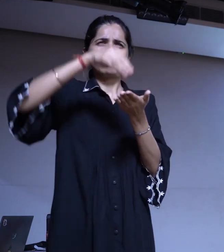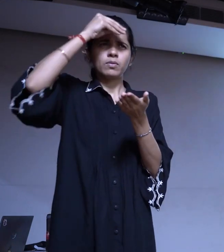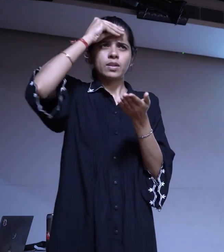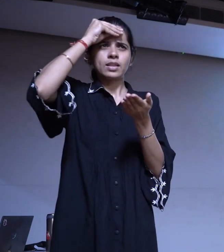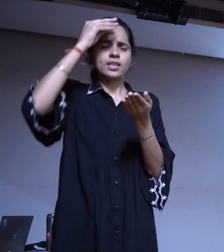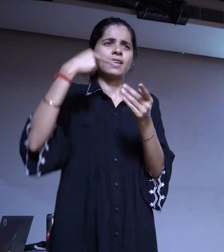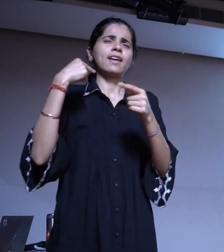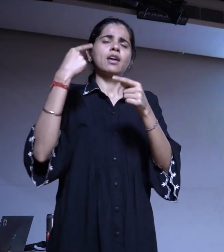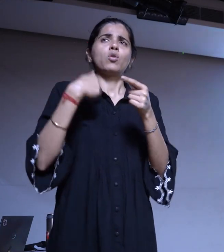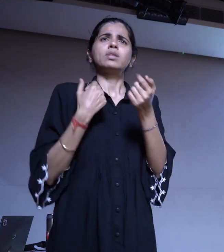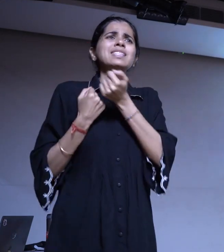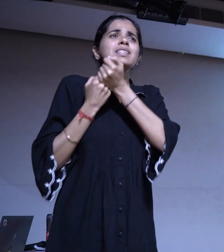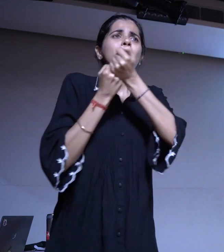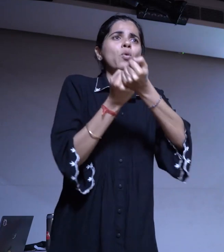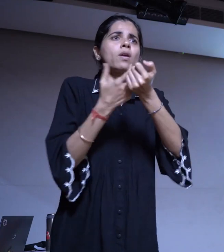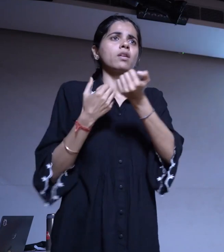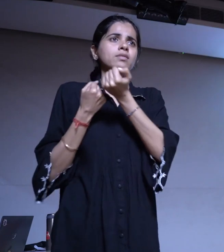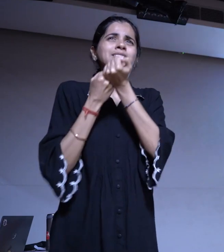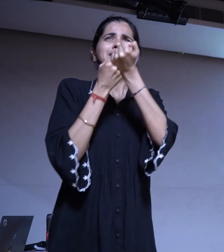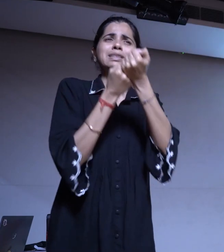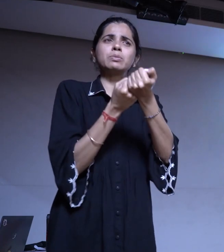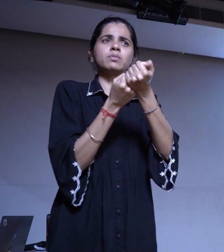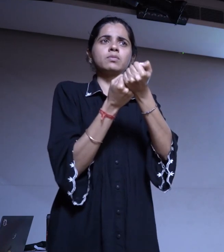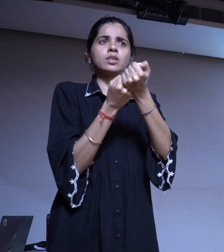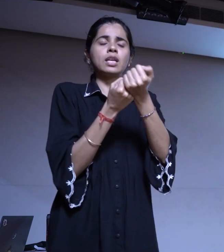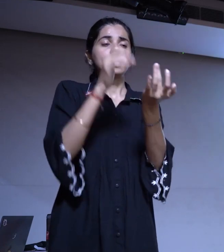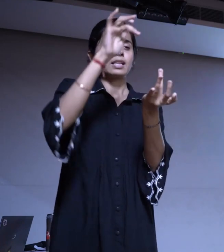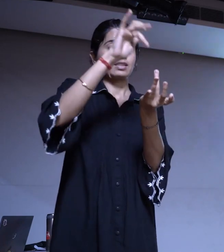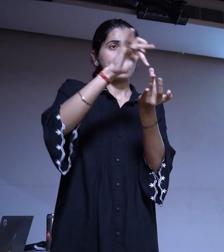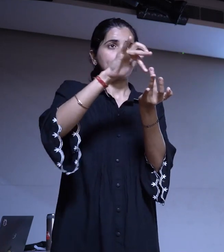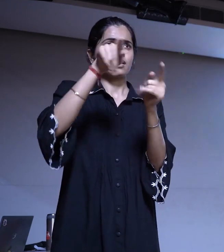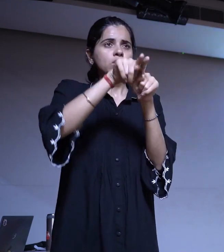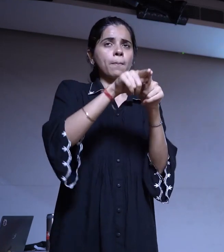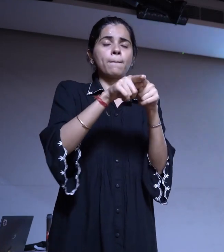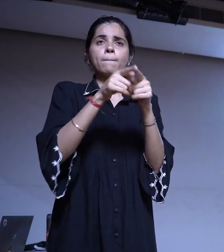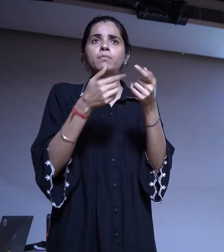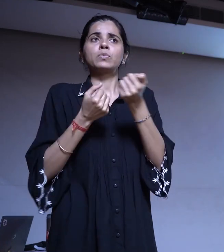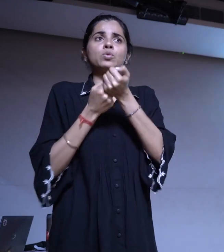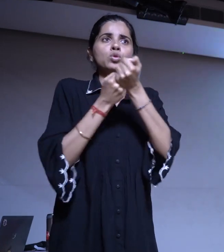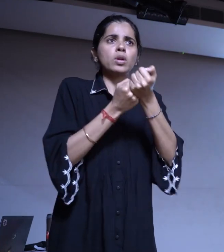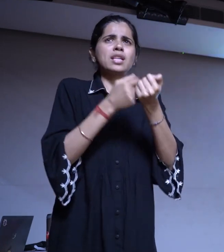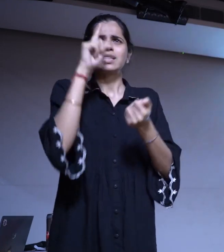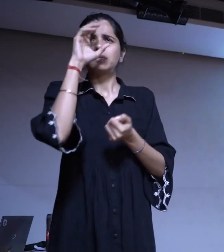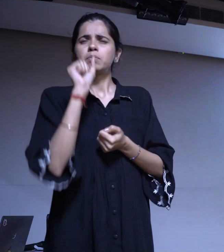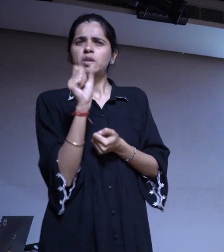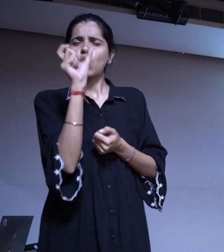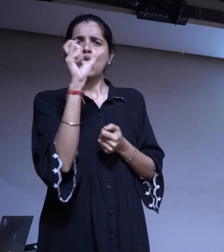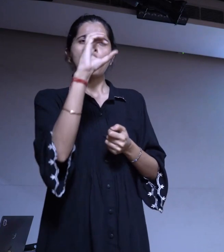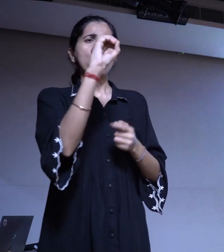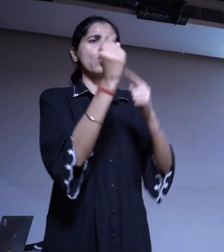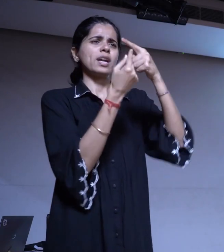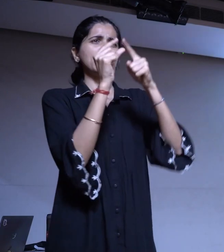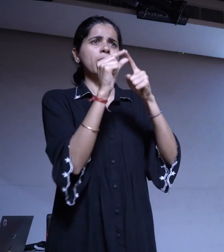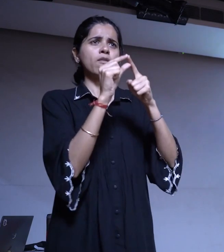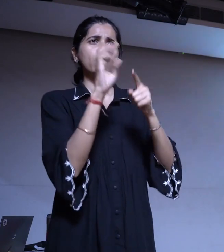scaffold across all of this it's like a an in between scratch pag you know so you don't remember your OTP for